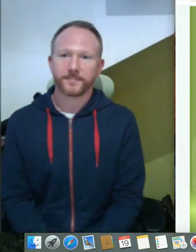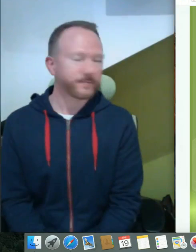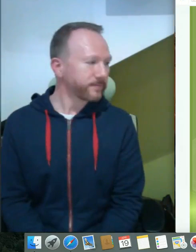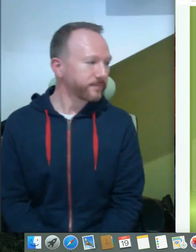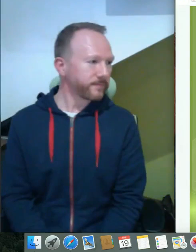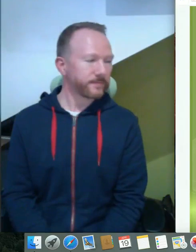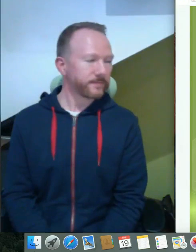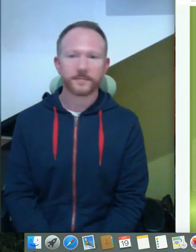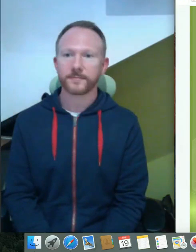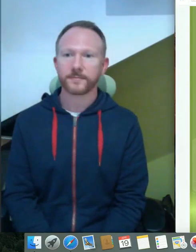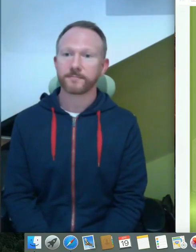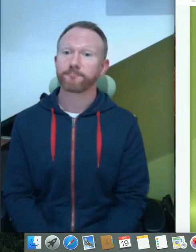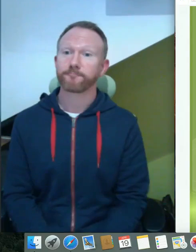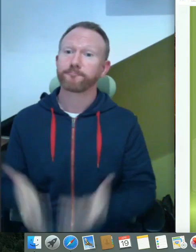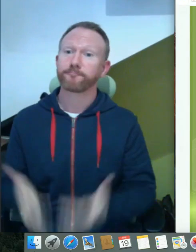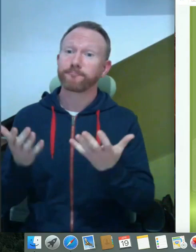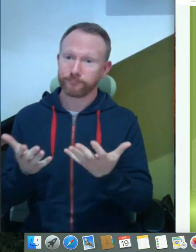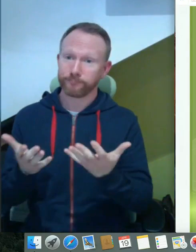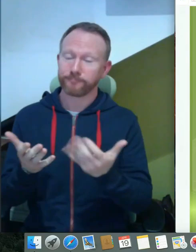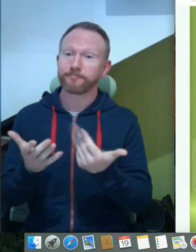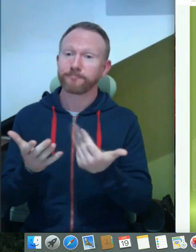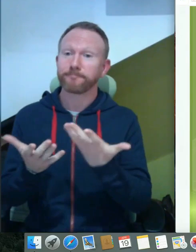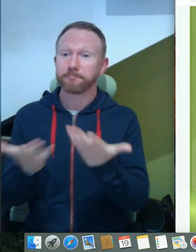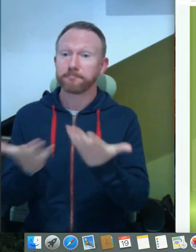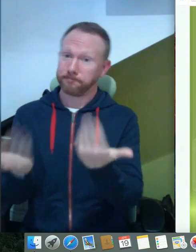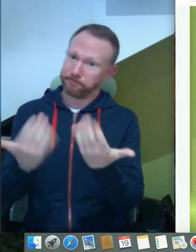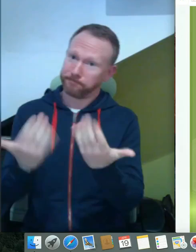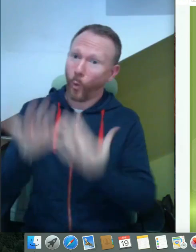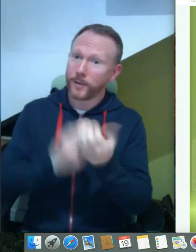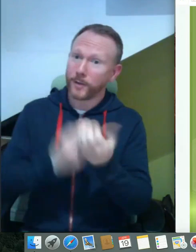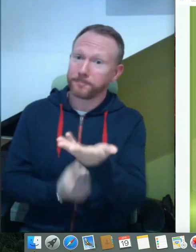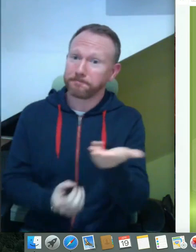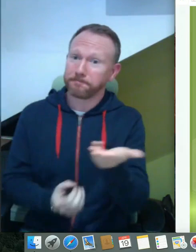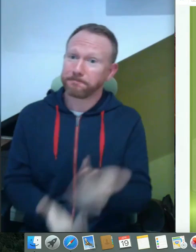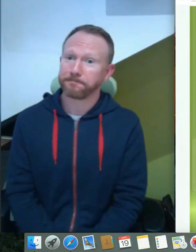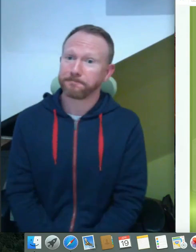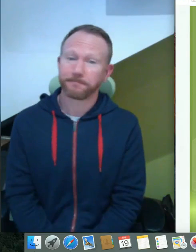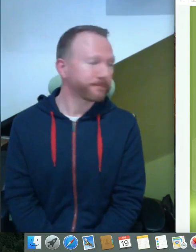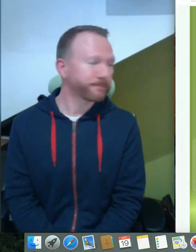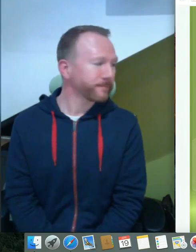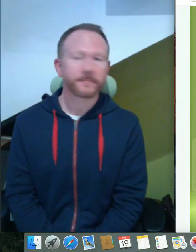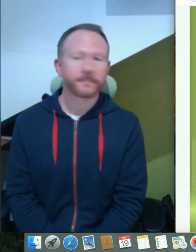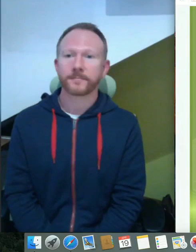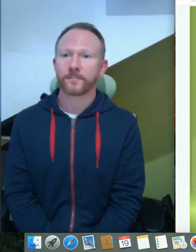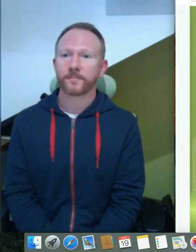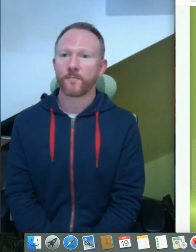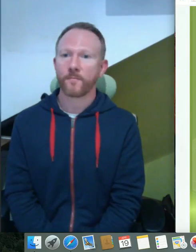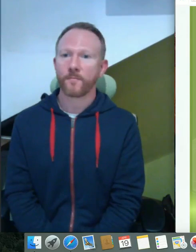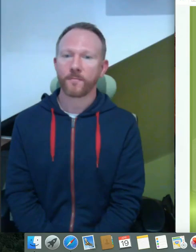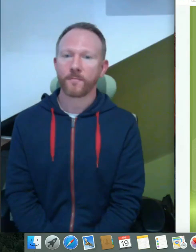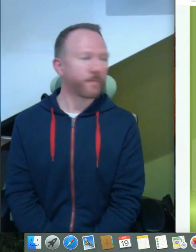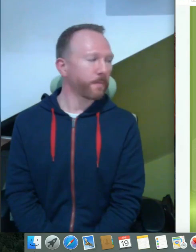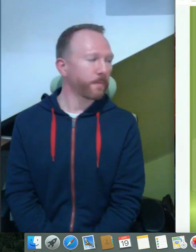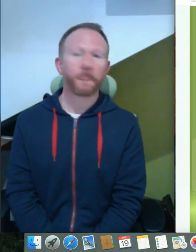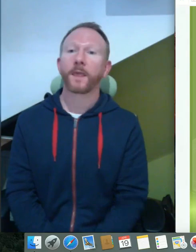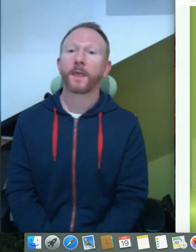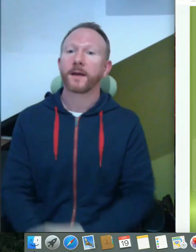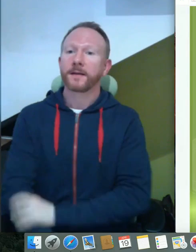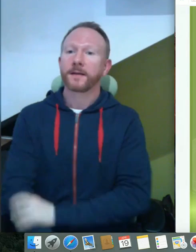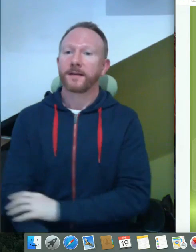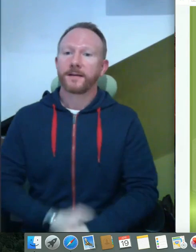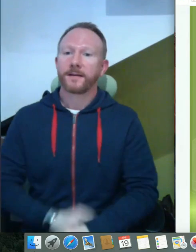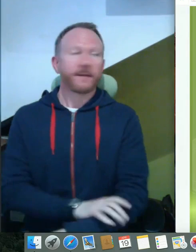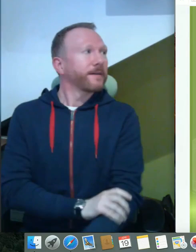And that brings us to question time. So I'm going to turn and look at Rob now and